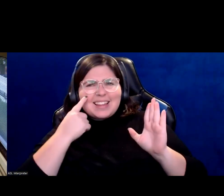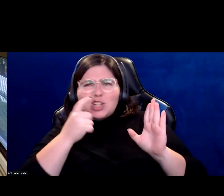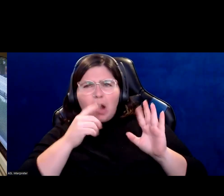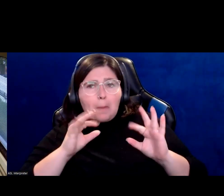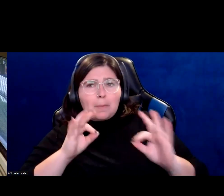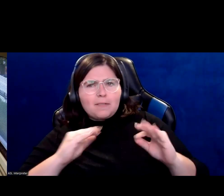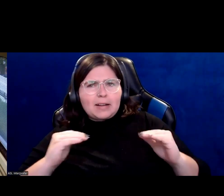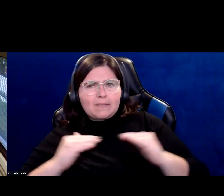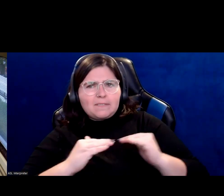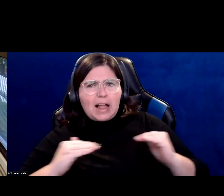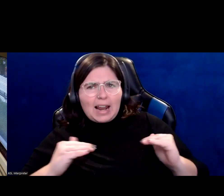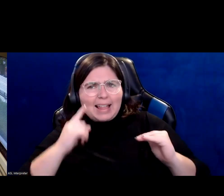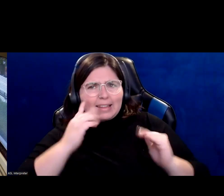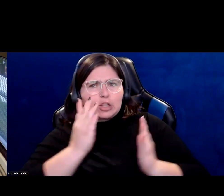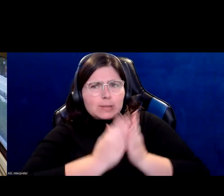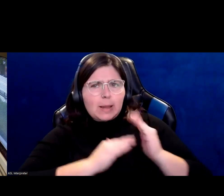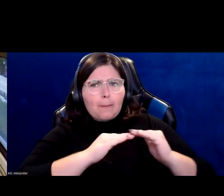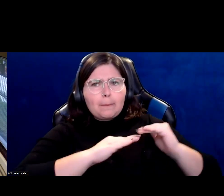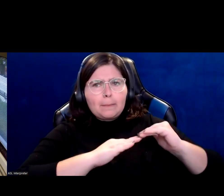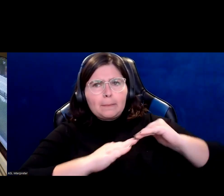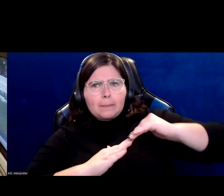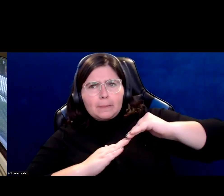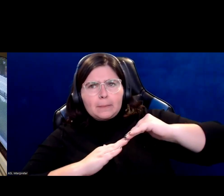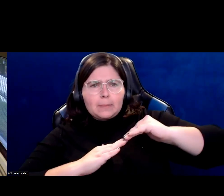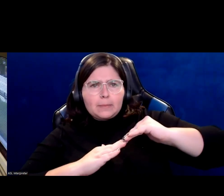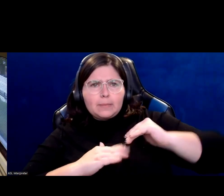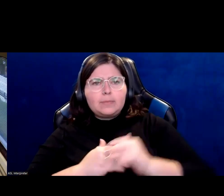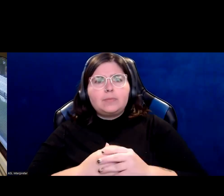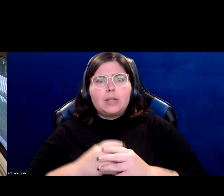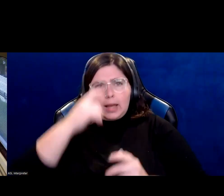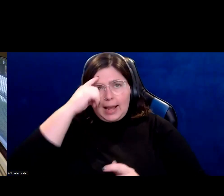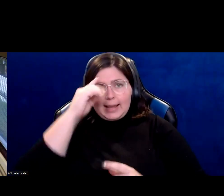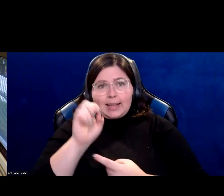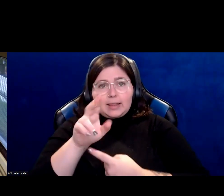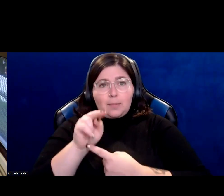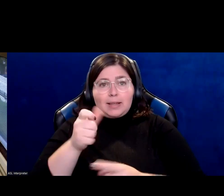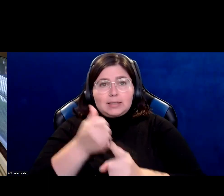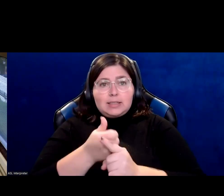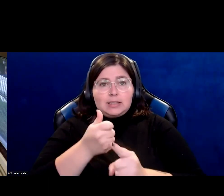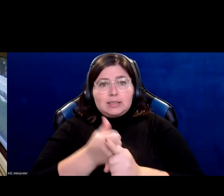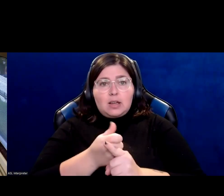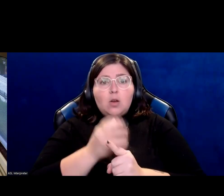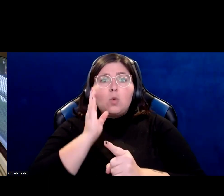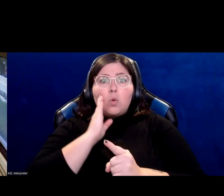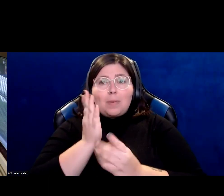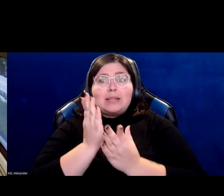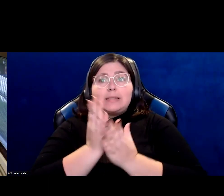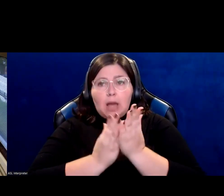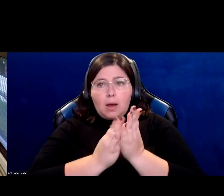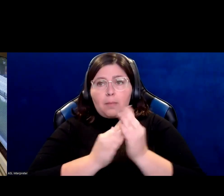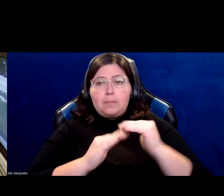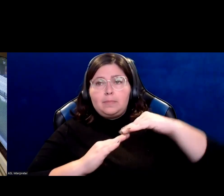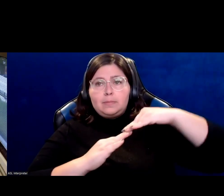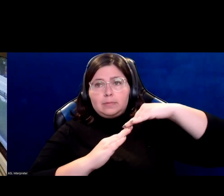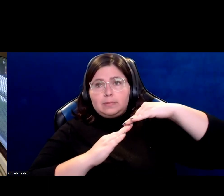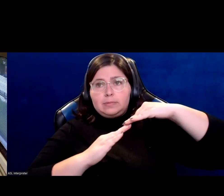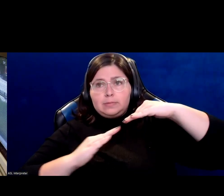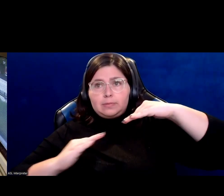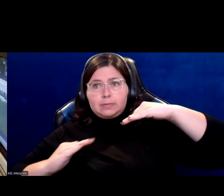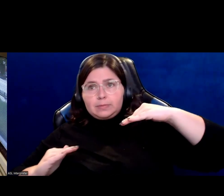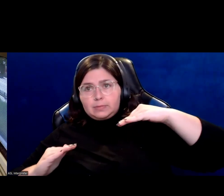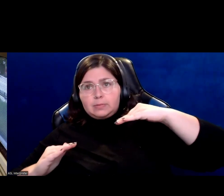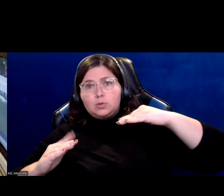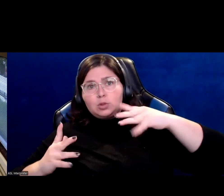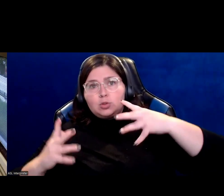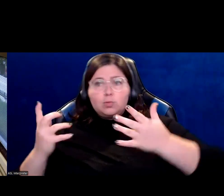them. Sort of. Yeah, I think Localization. I think the basins will probably be some incline plates to maximize